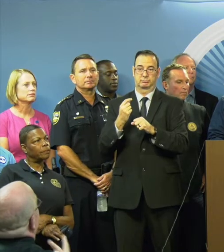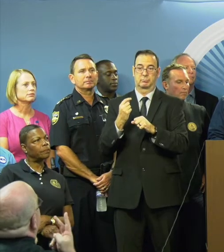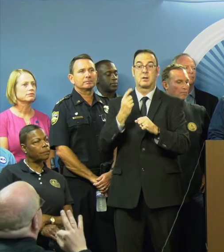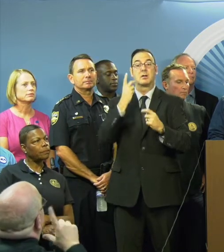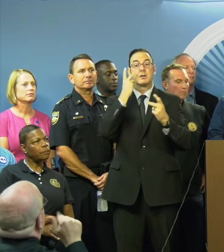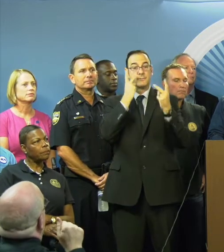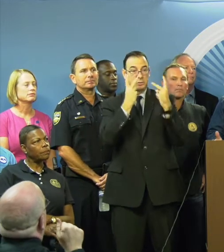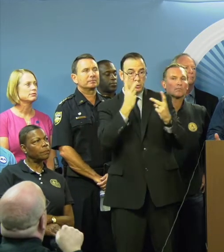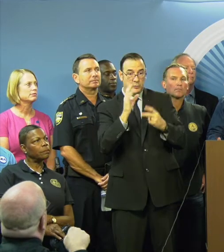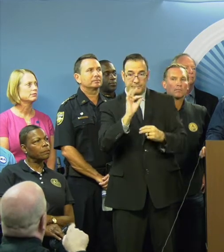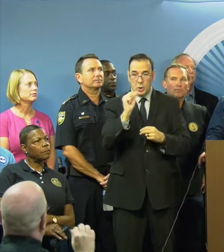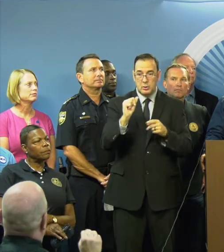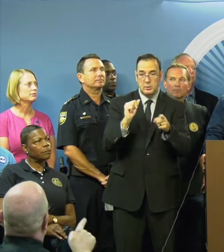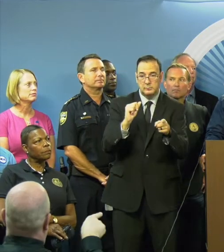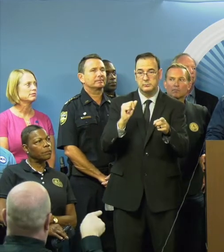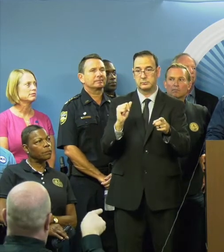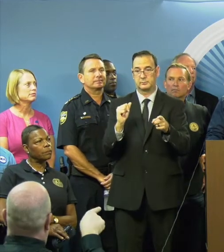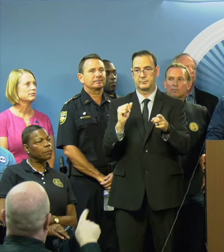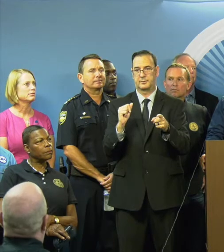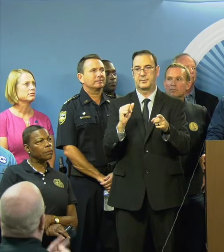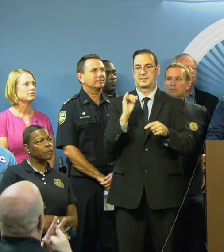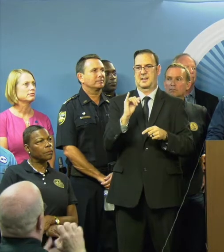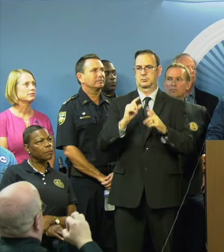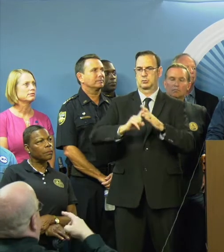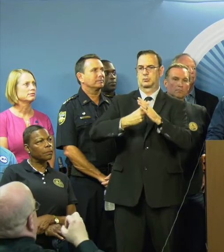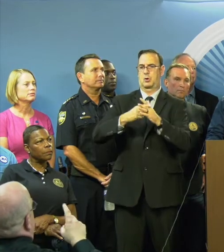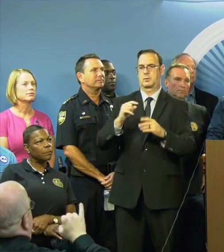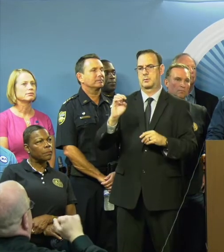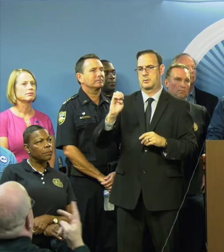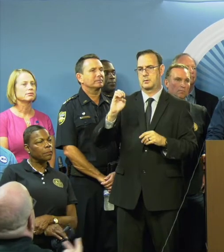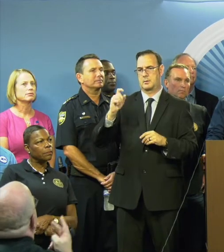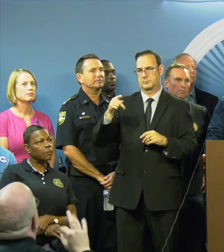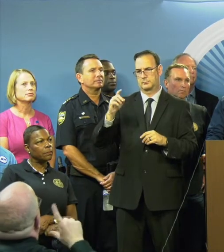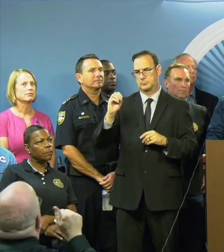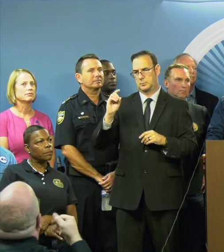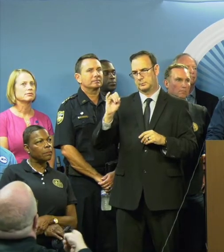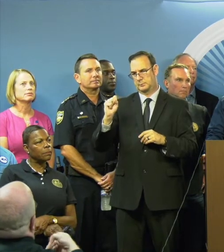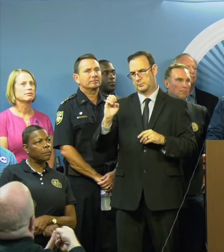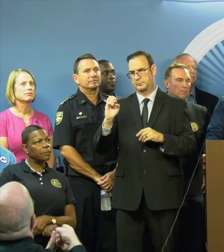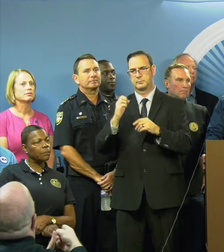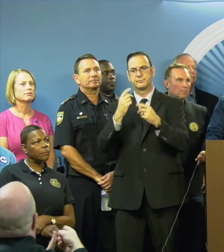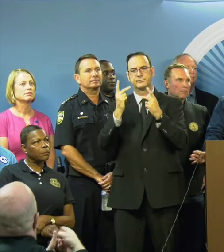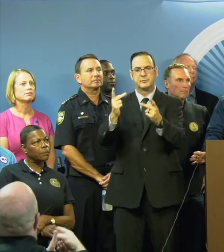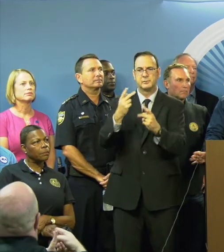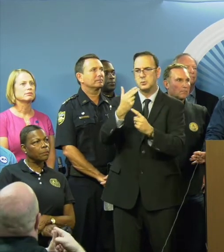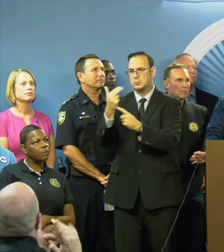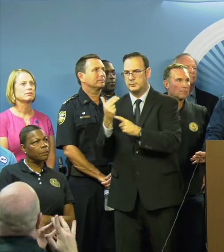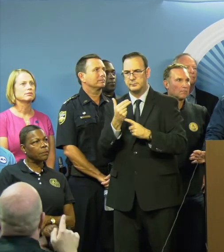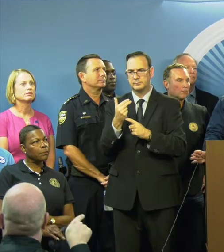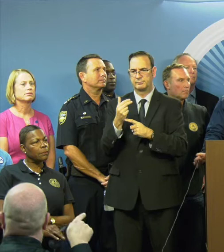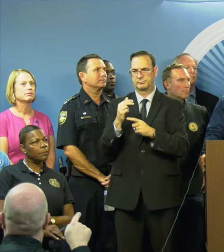I mentioned earlier today, they have activated the Expedia Visit Florida hotel accommodation web portal to